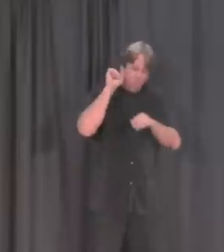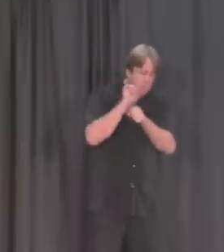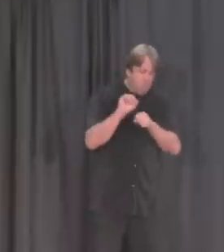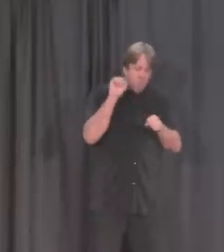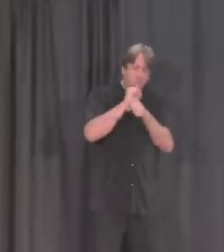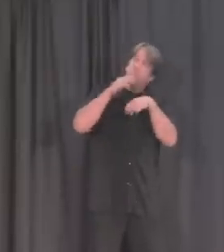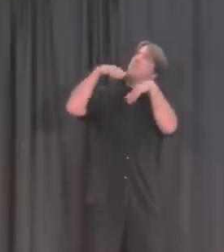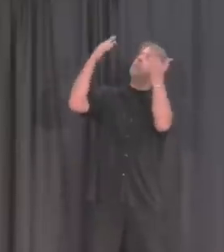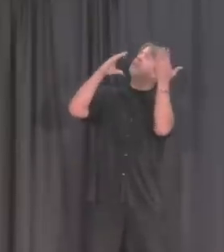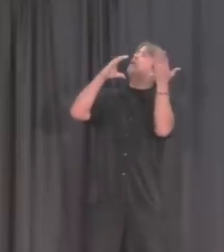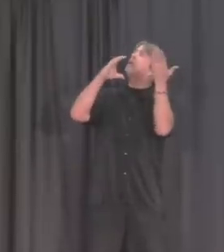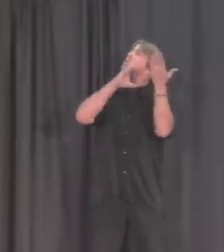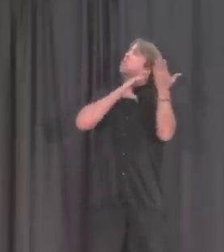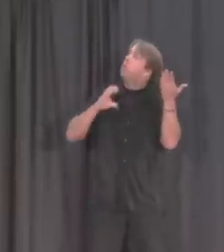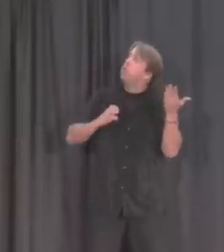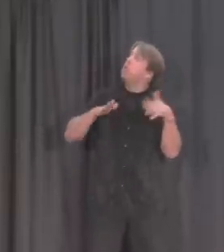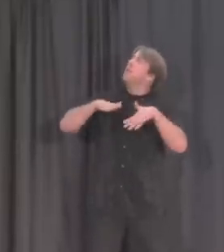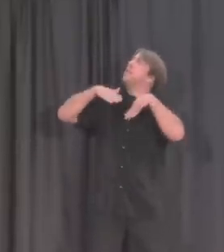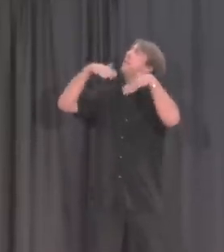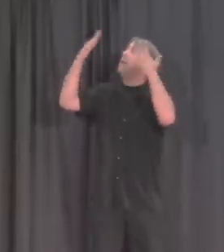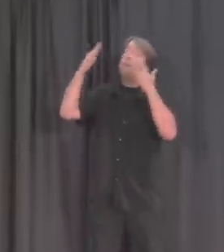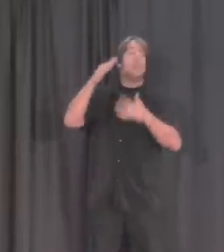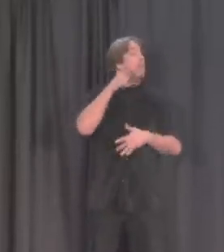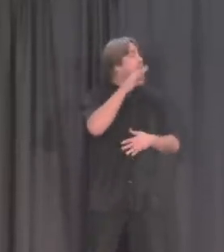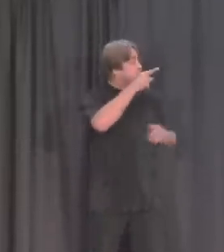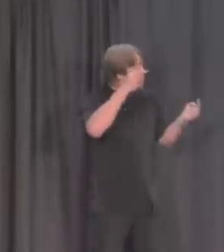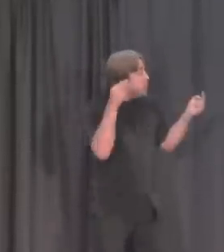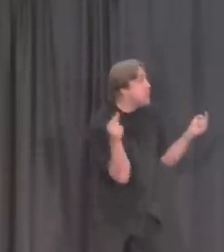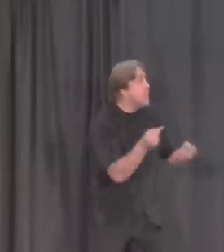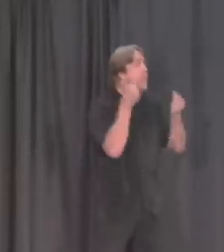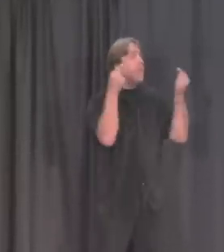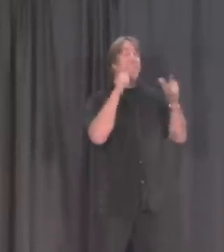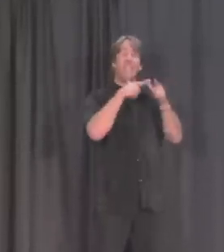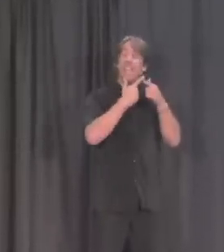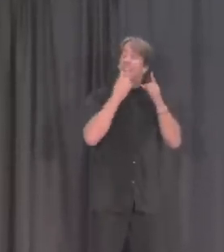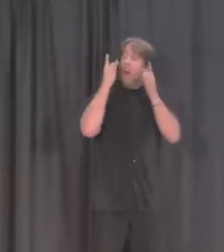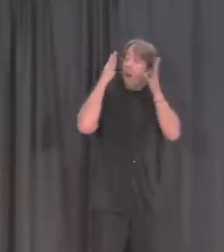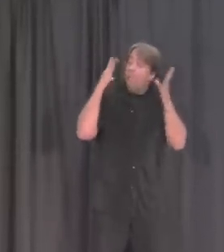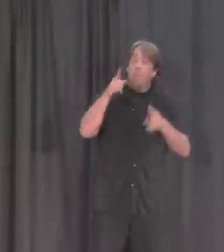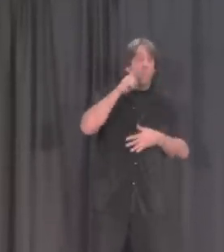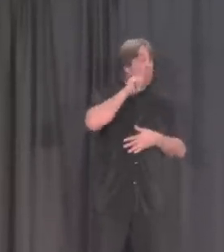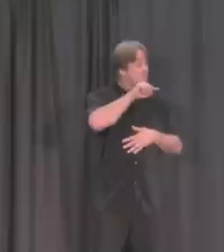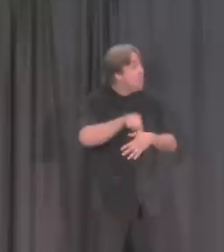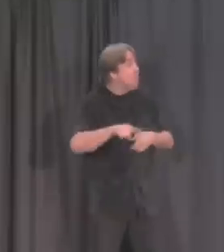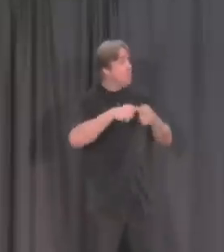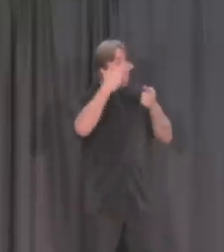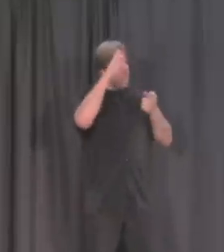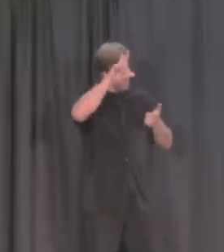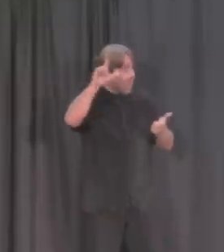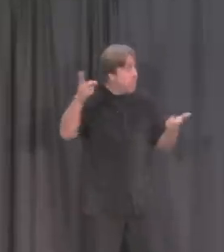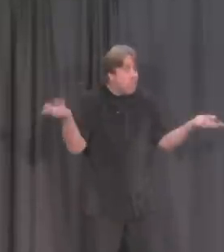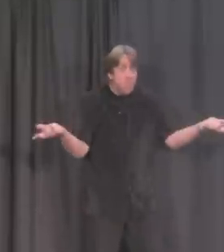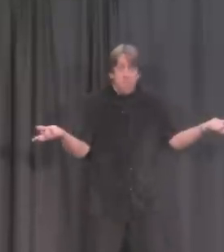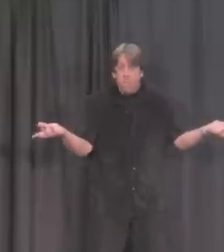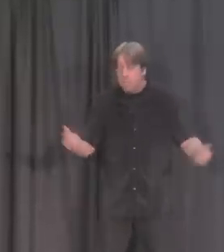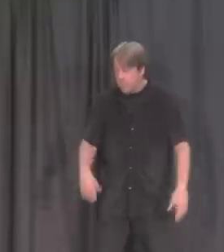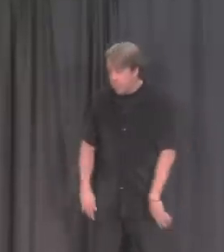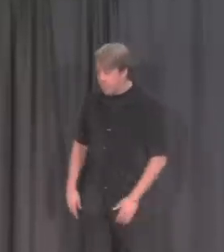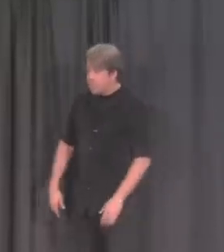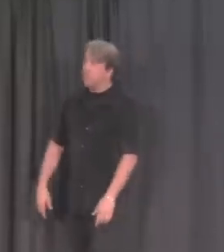life of sin and don't give your life over to Christ, then you may go to hell. Then you